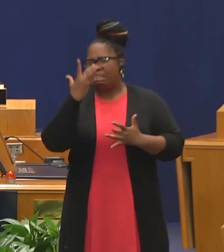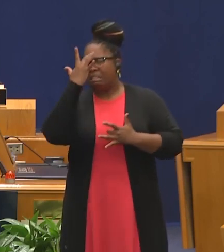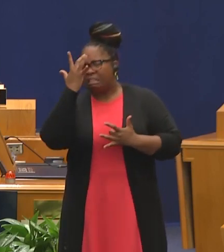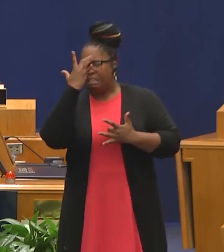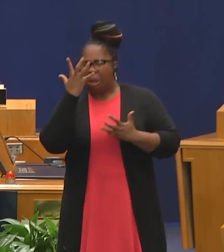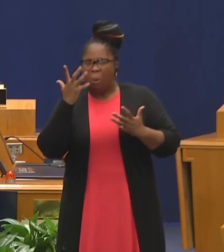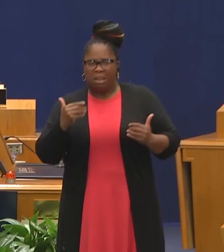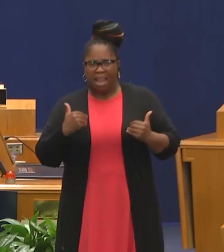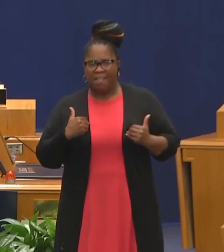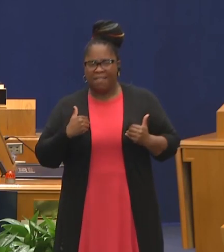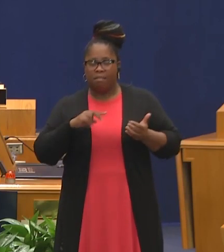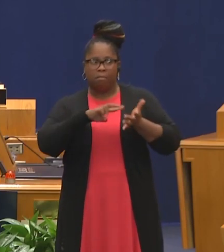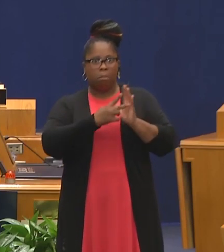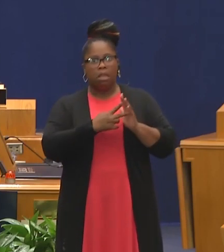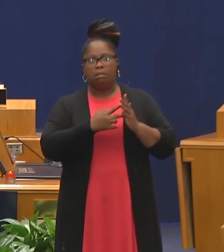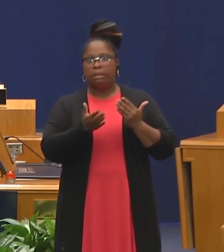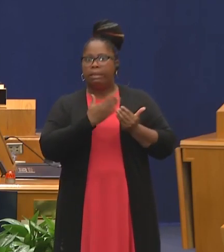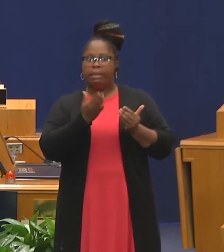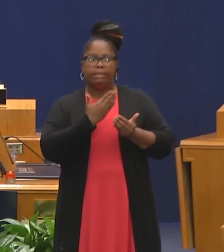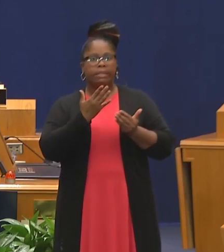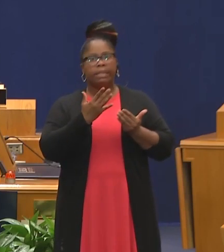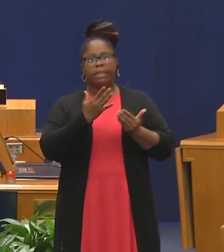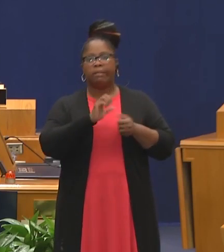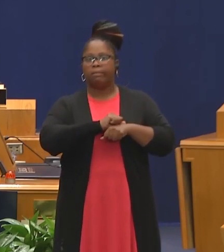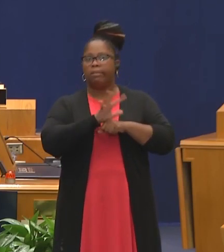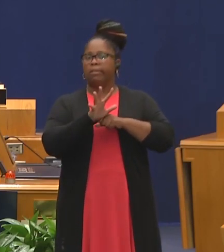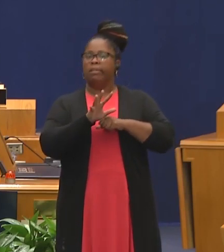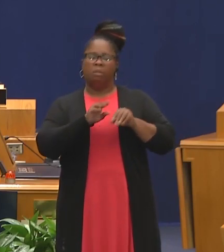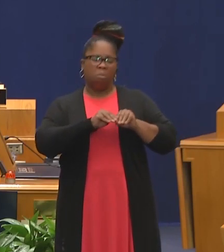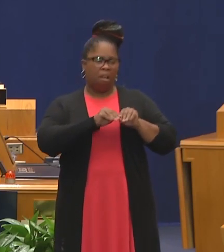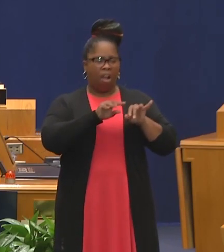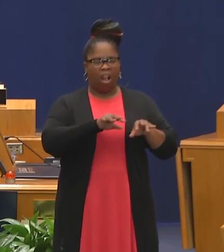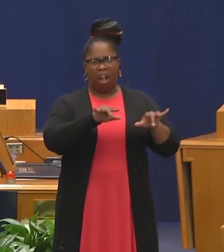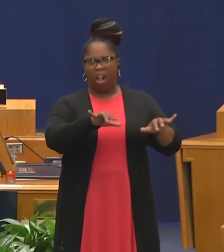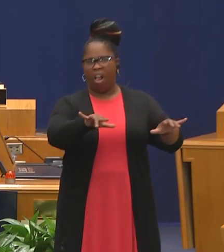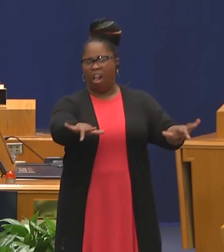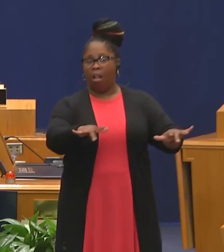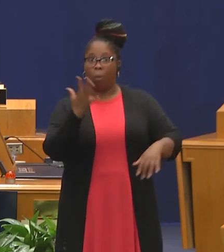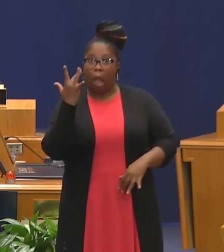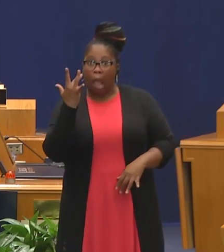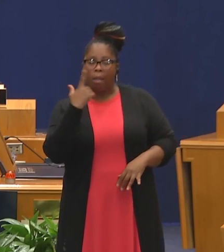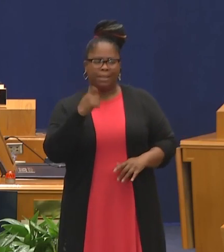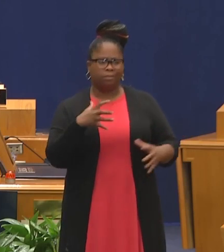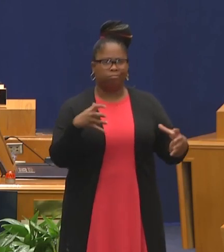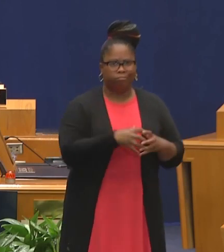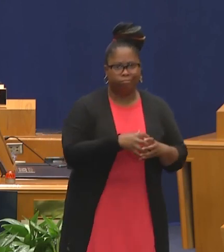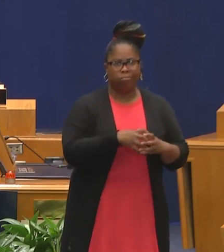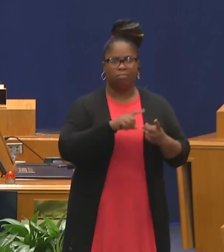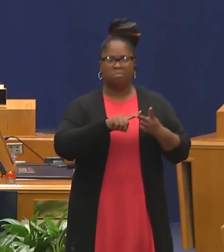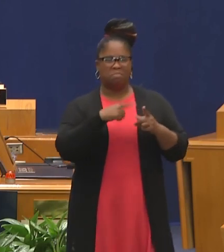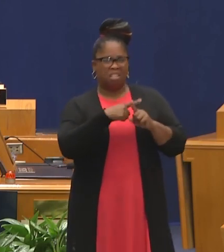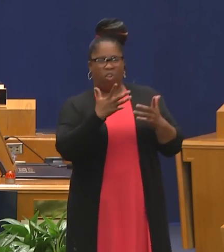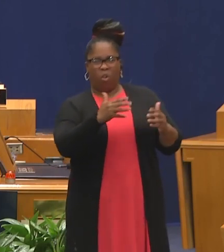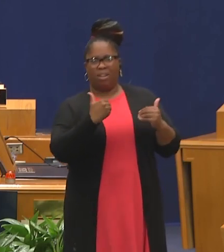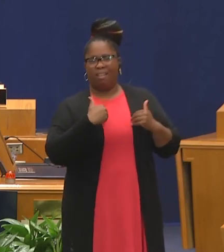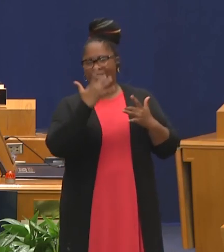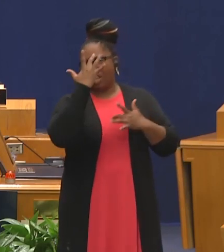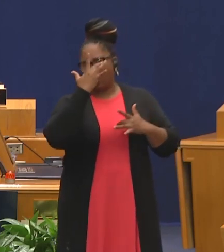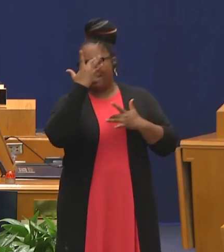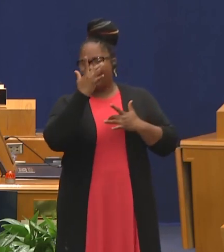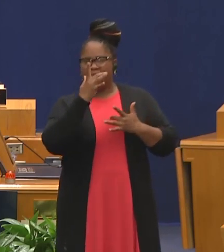COVID-19 both spreads more easily in a congregate living situation and also can have devastating impacts on people